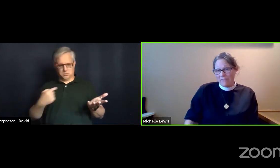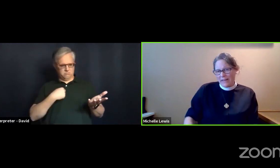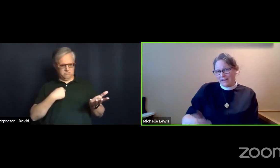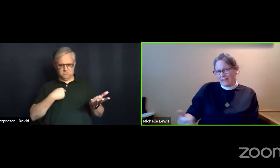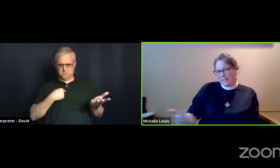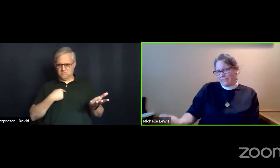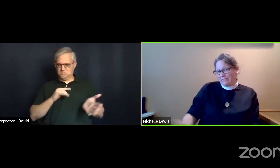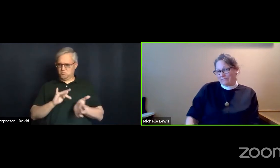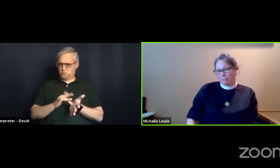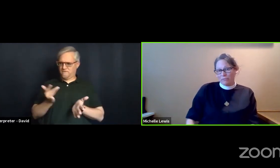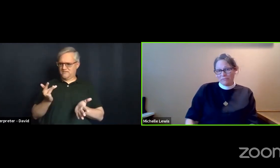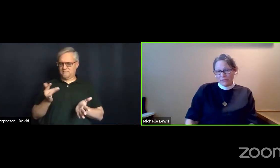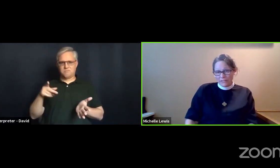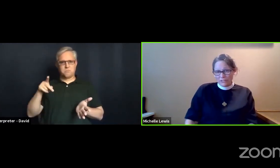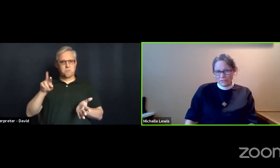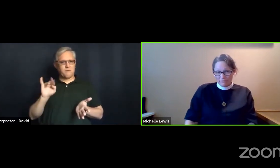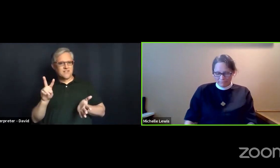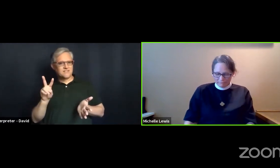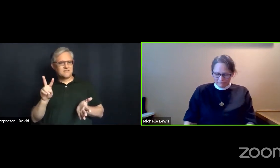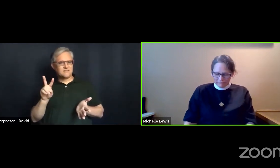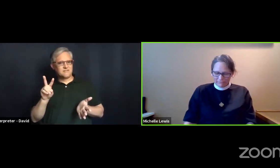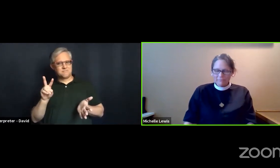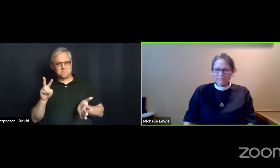of that kind of privilege?